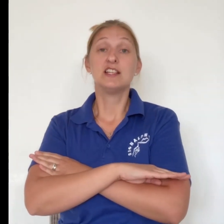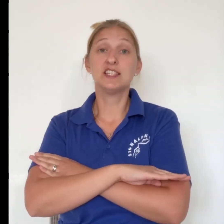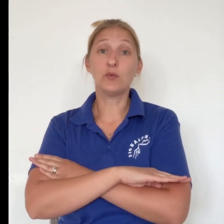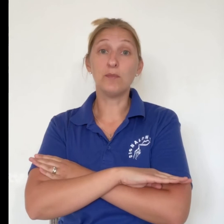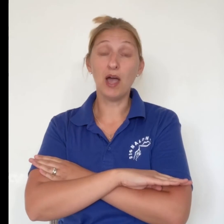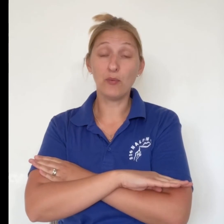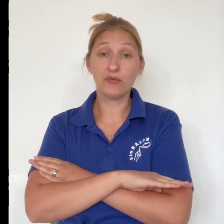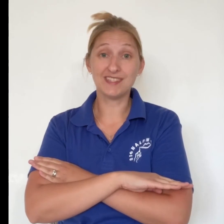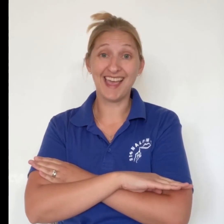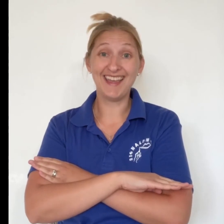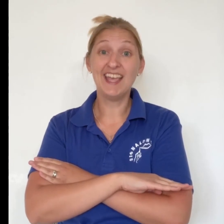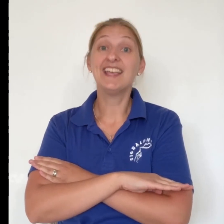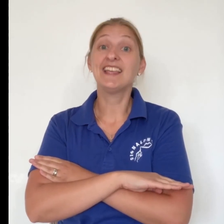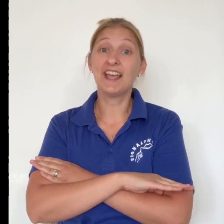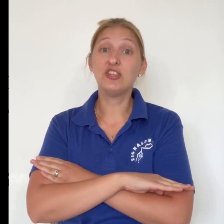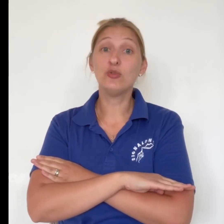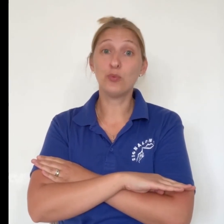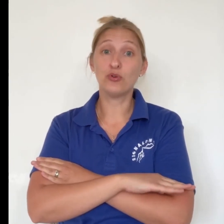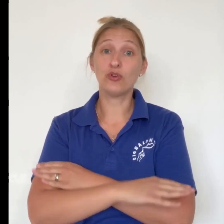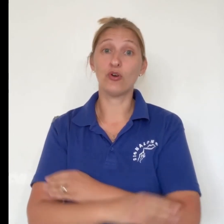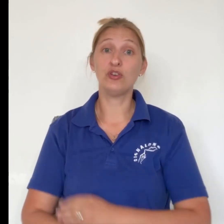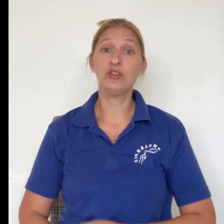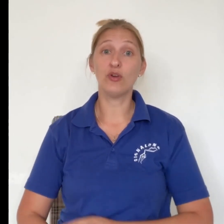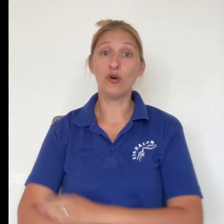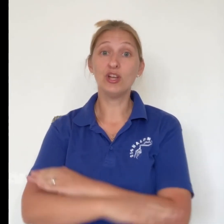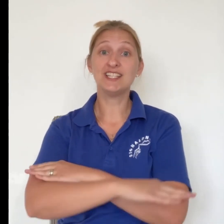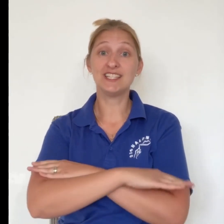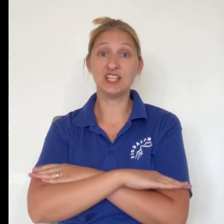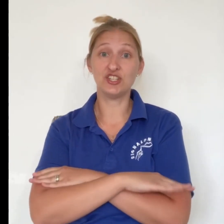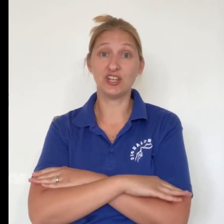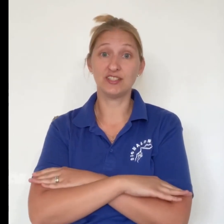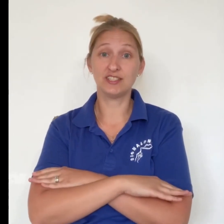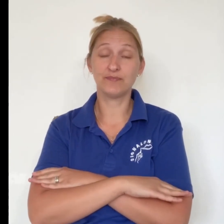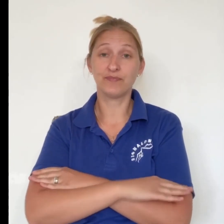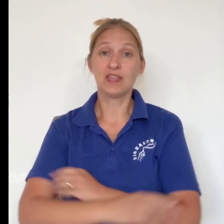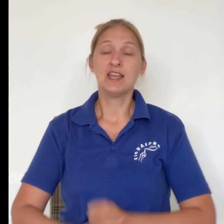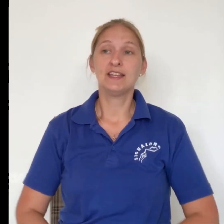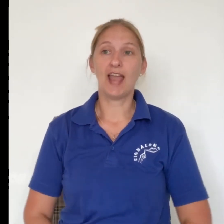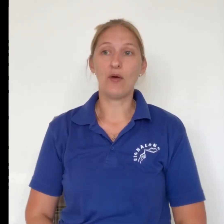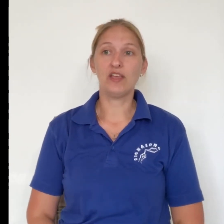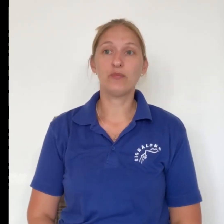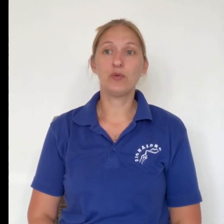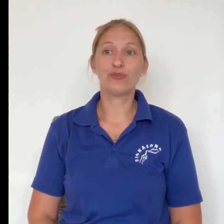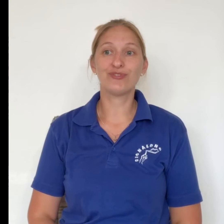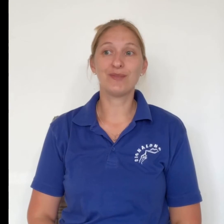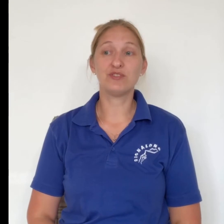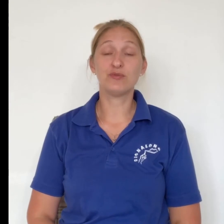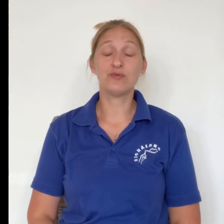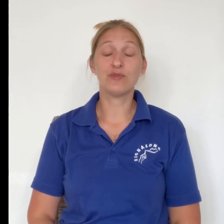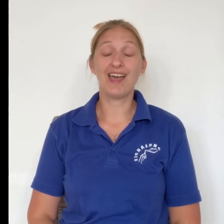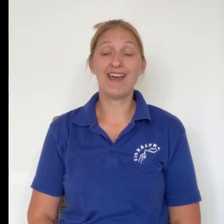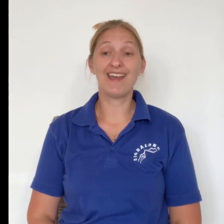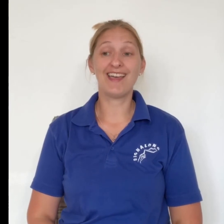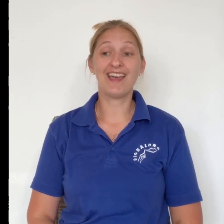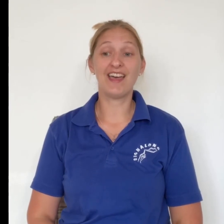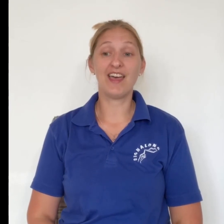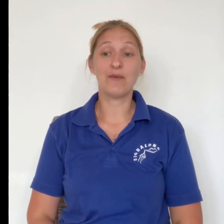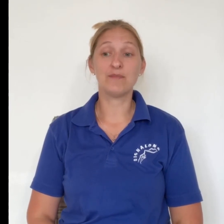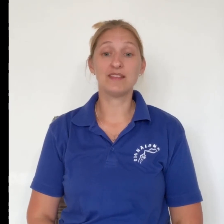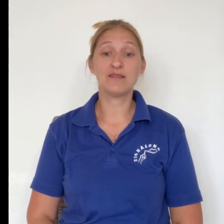we might say, can you put on your t-shirt? Now, if we want them to have